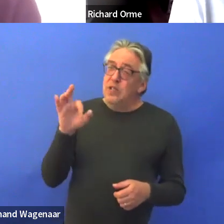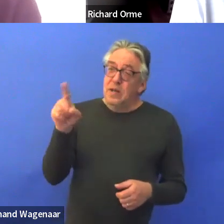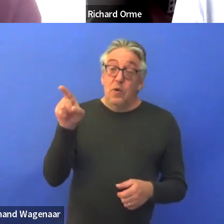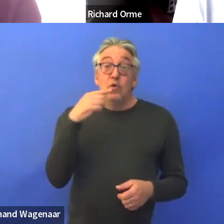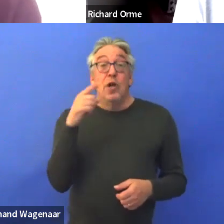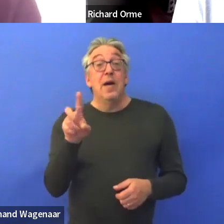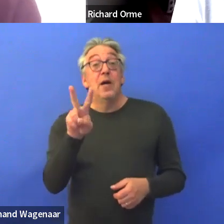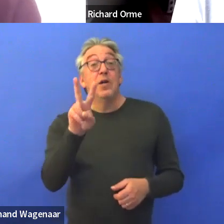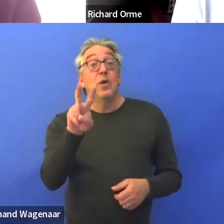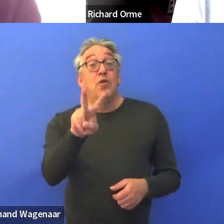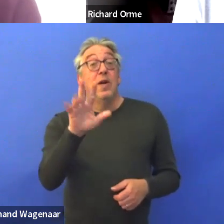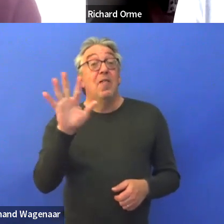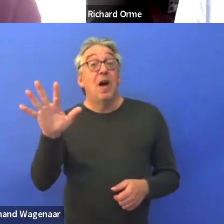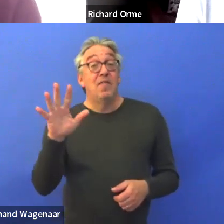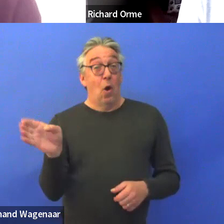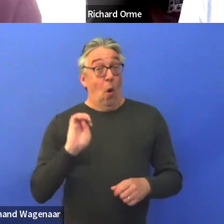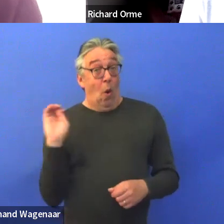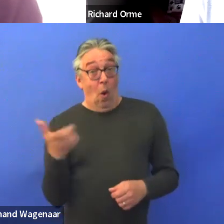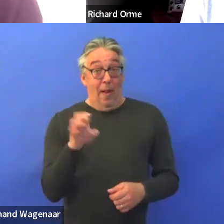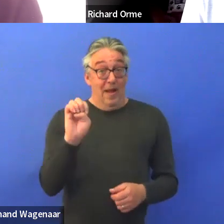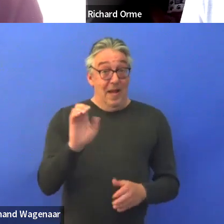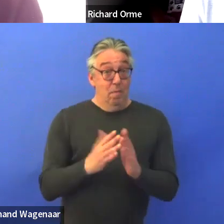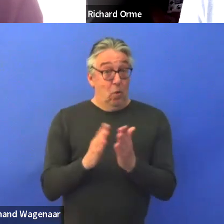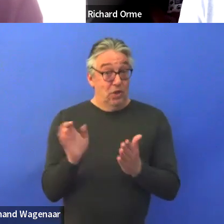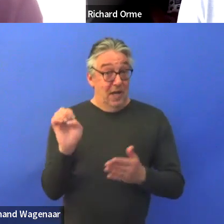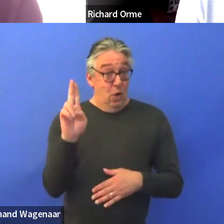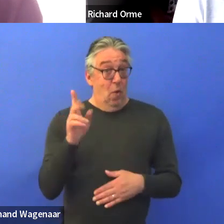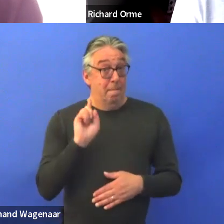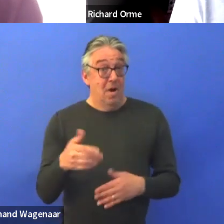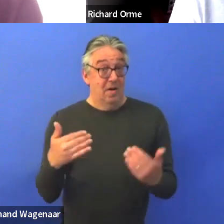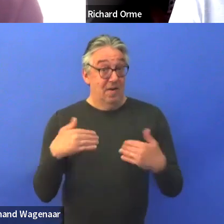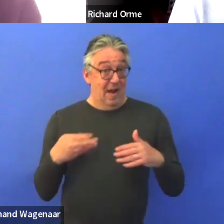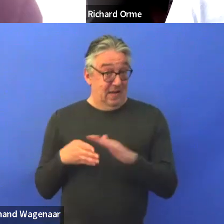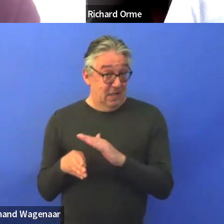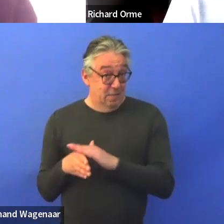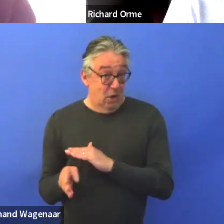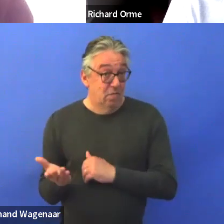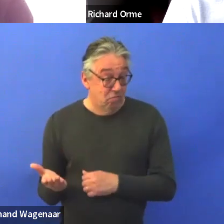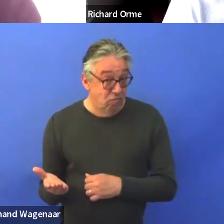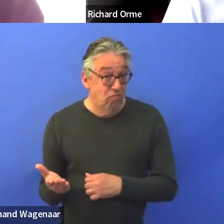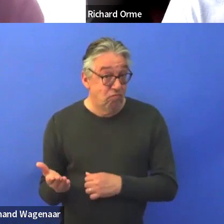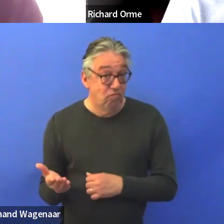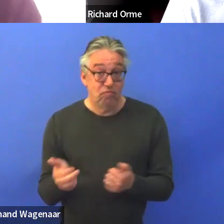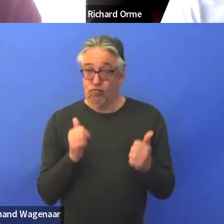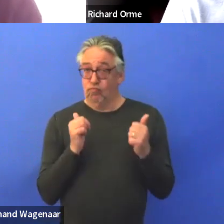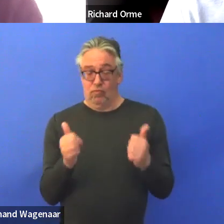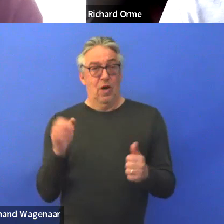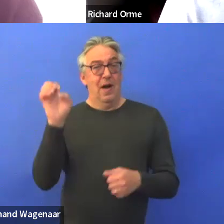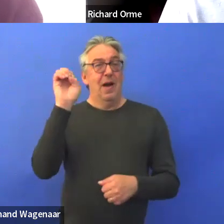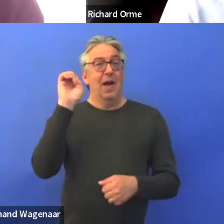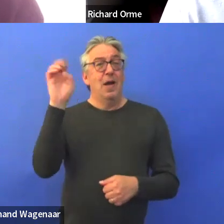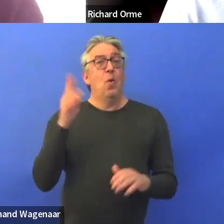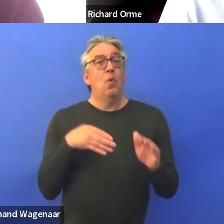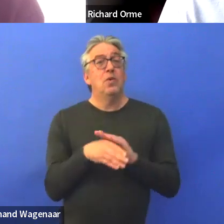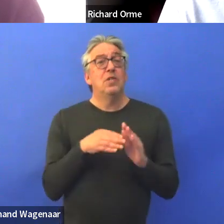2025, ebooks must be accessible in the European Union. This is because of the European Accessibility